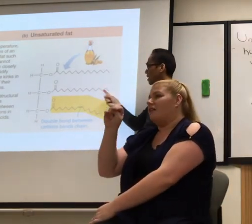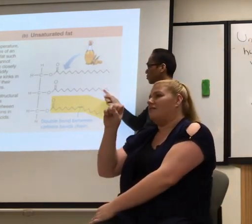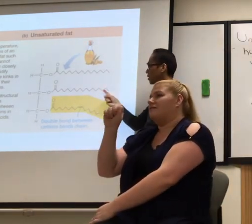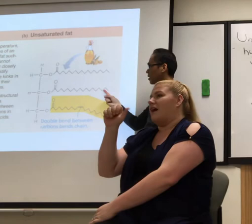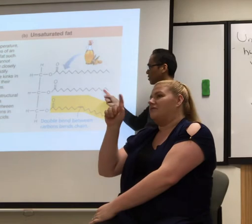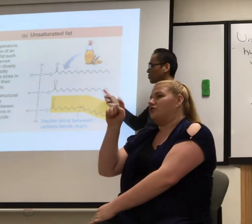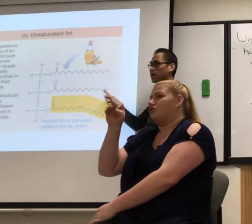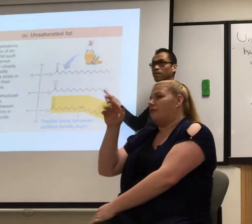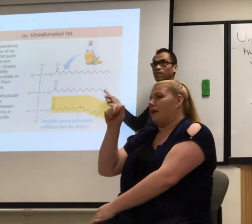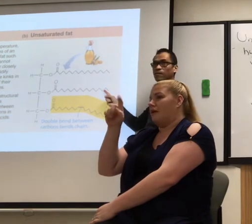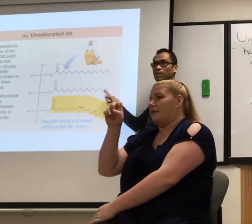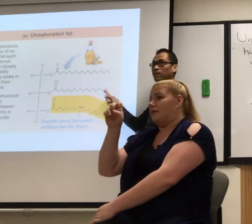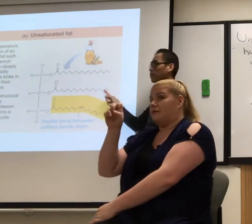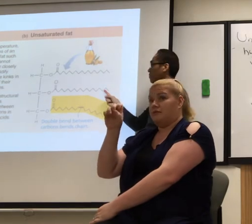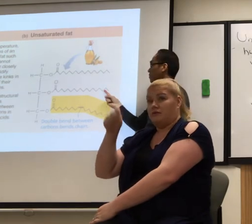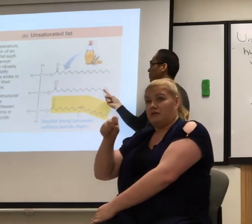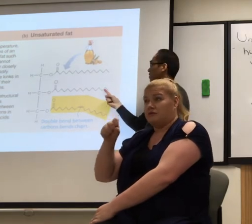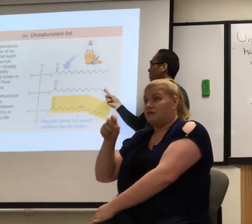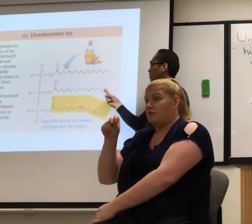this unsaturated? Yes or no?